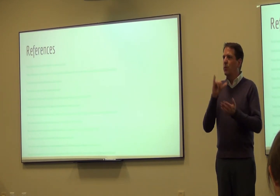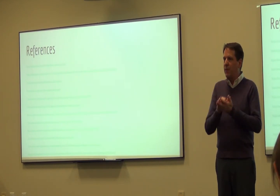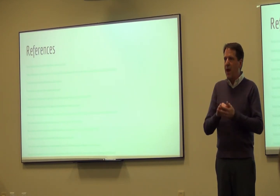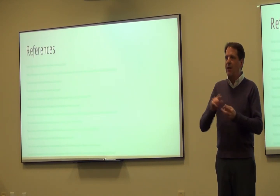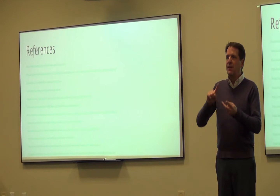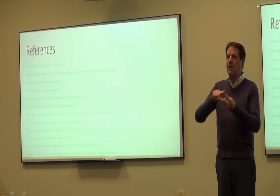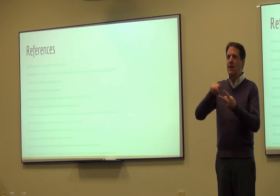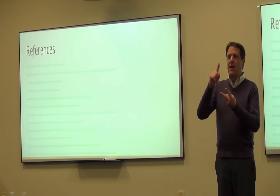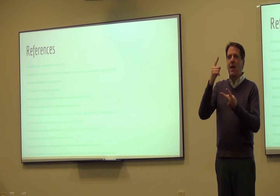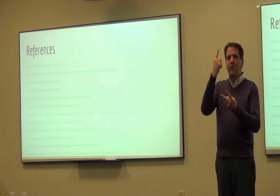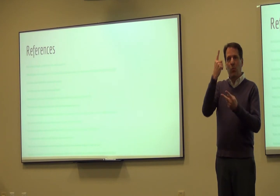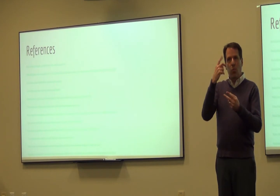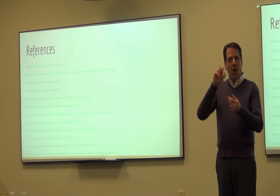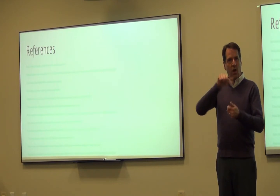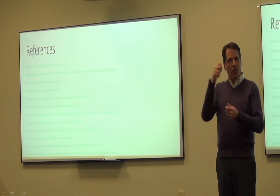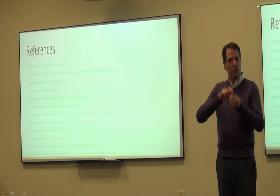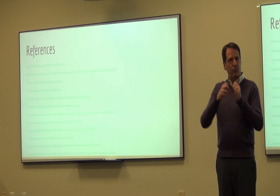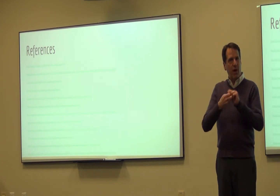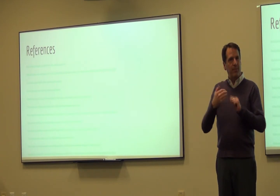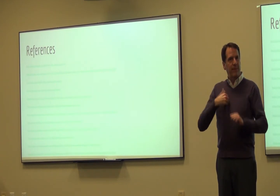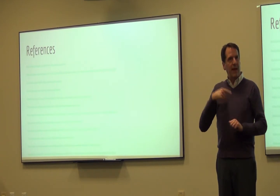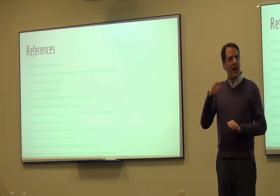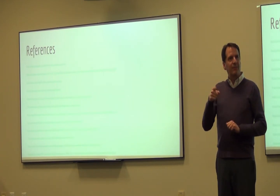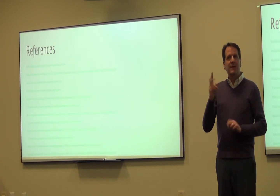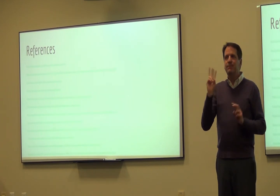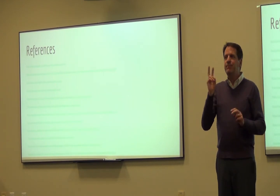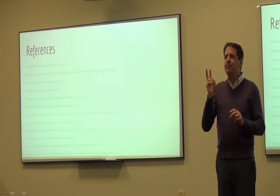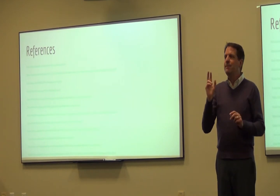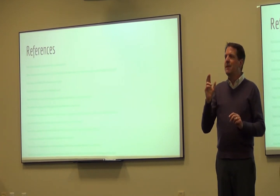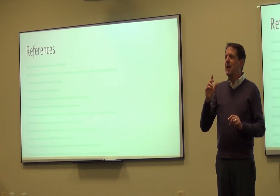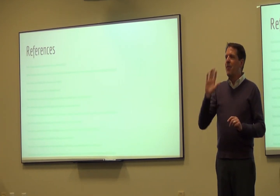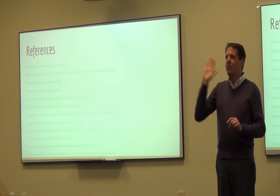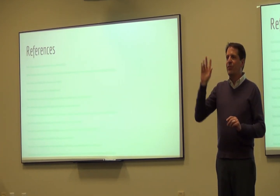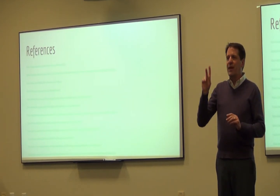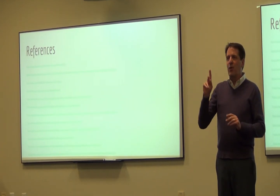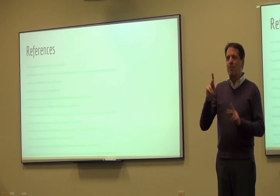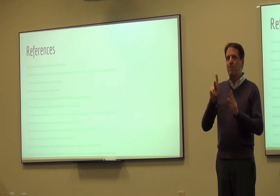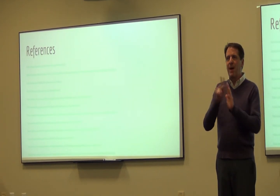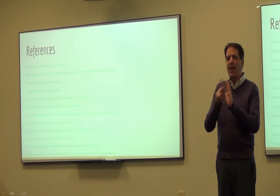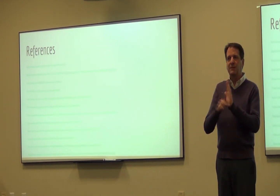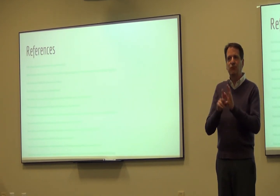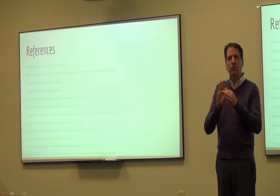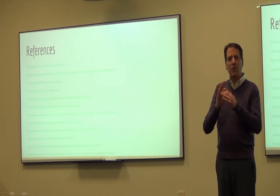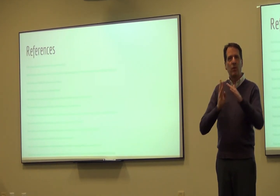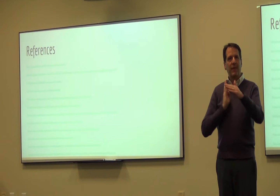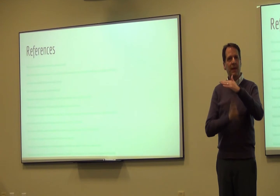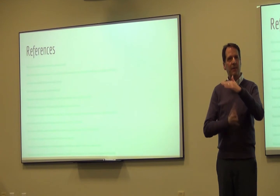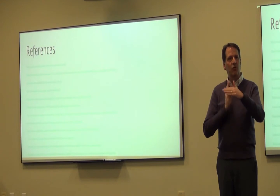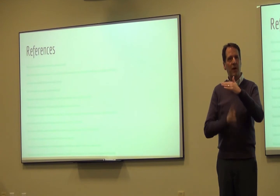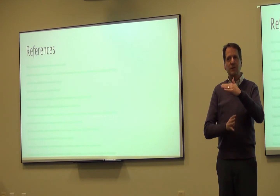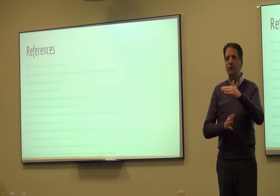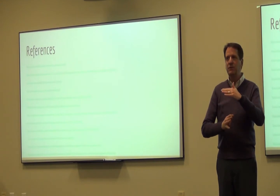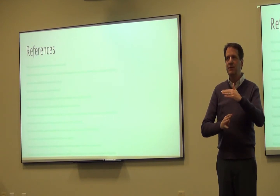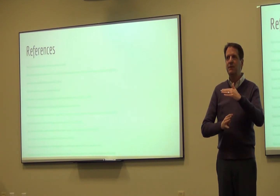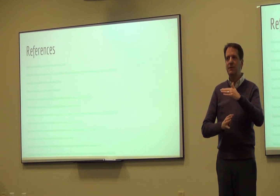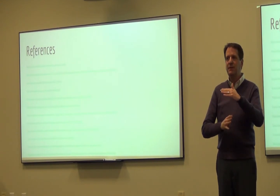So Japan is struggling with that at the moment. And one other big problem that they are having is the policies related to